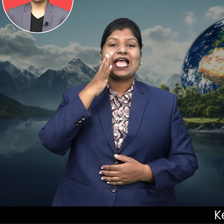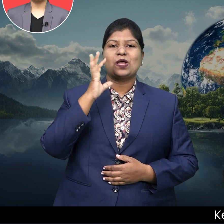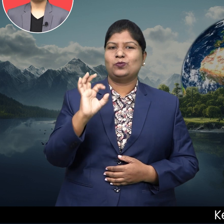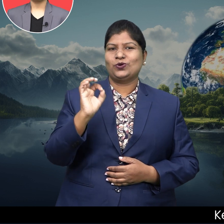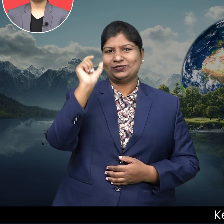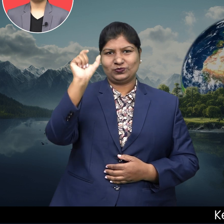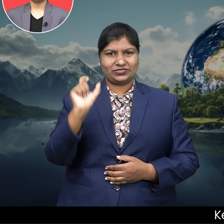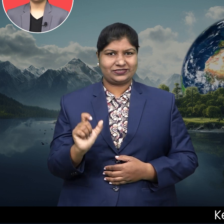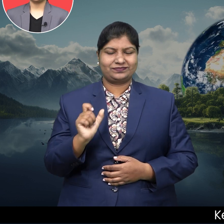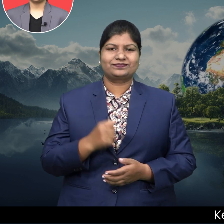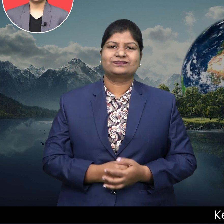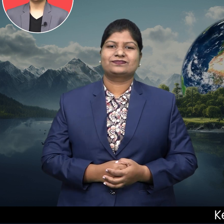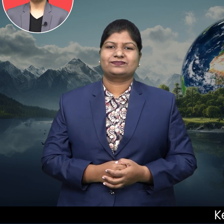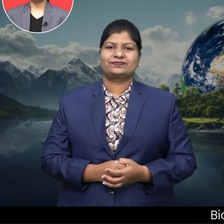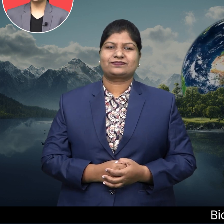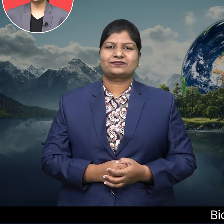Keywords: